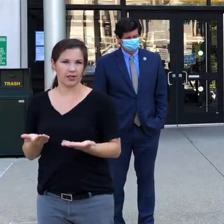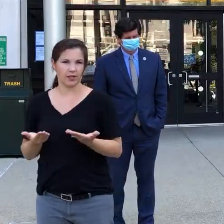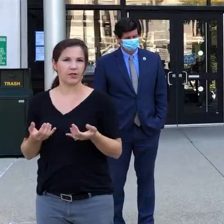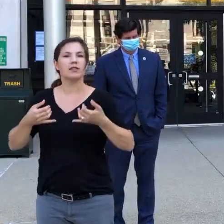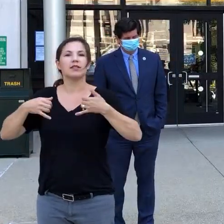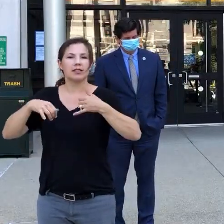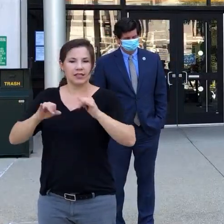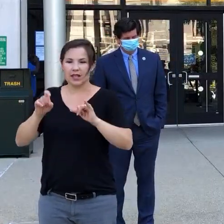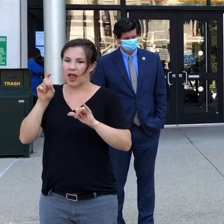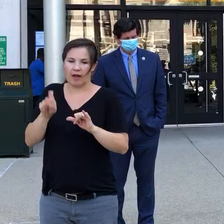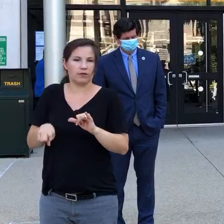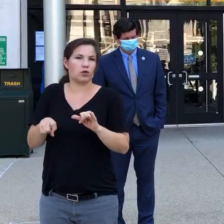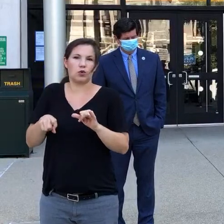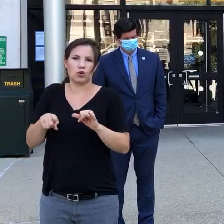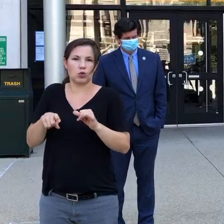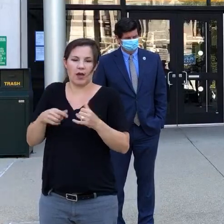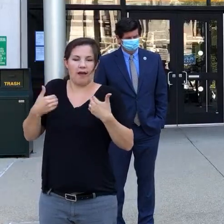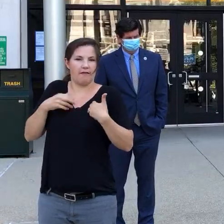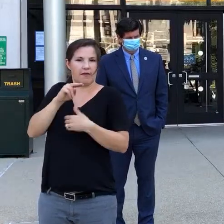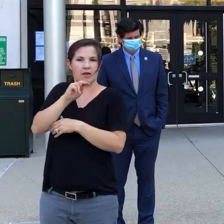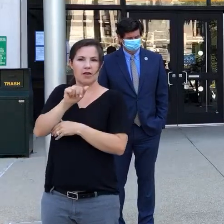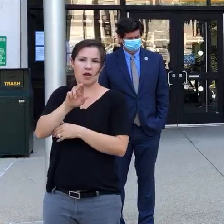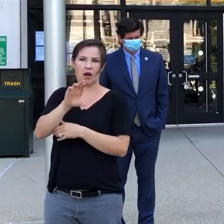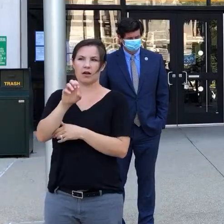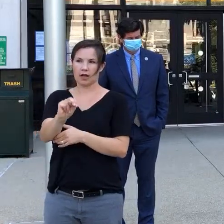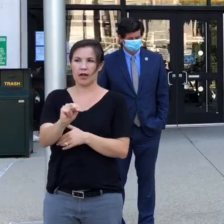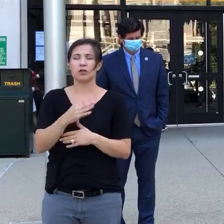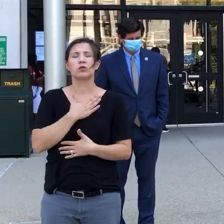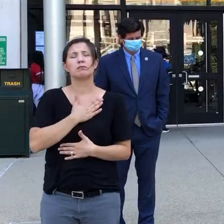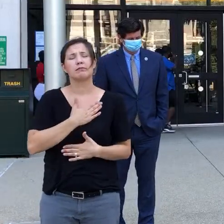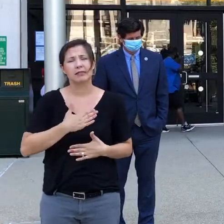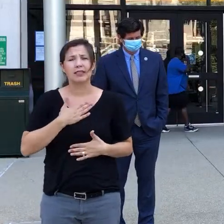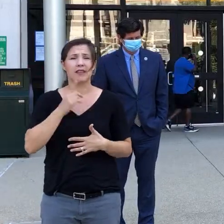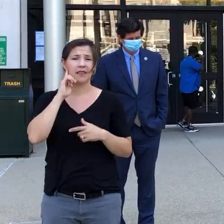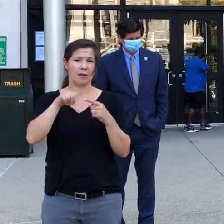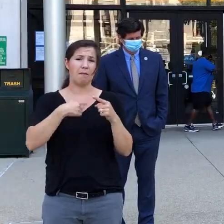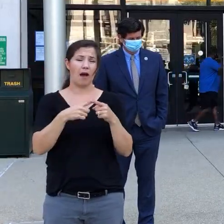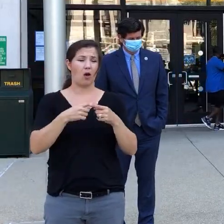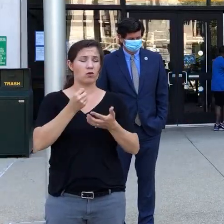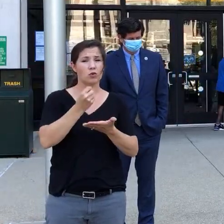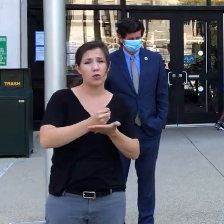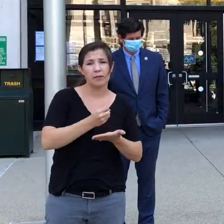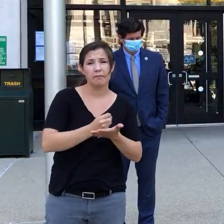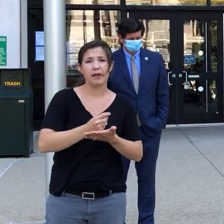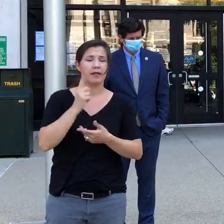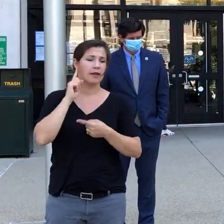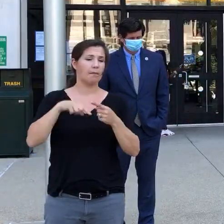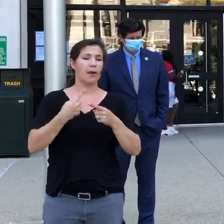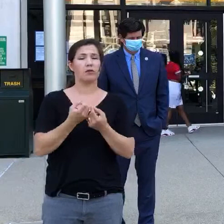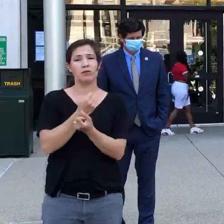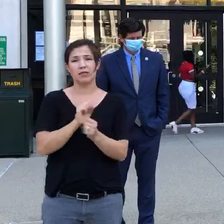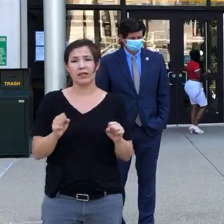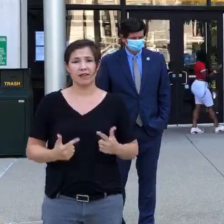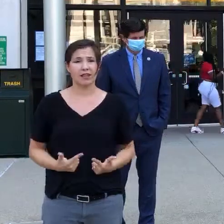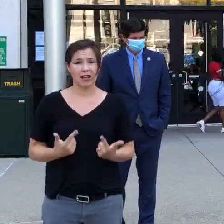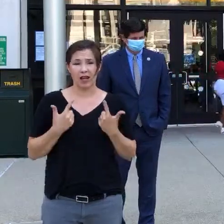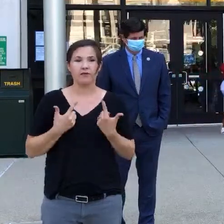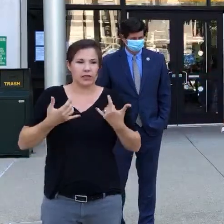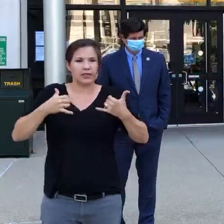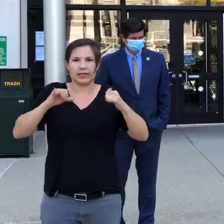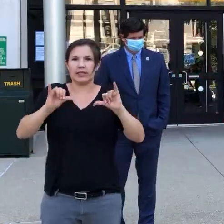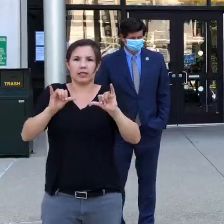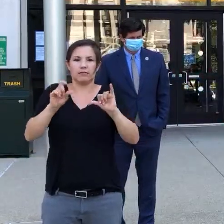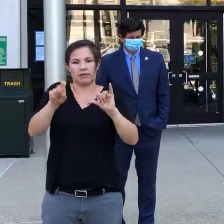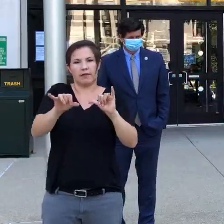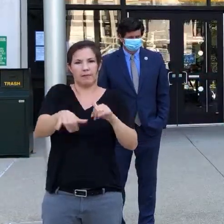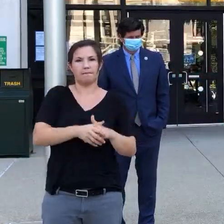still have to be armed with our Narcan. So please, think about treatment. Think about saving lives, because that hasn't gone away.